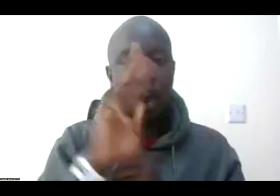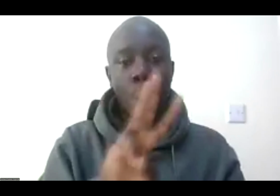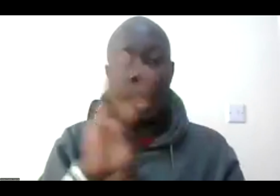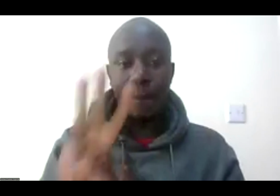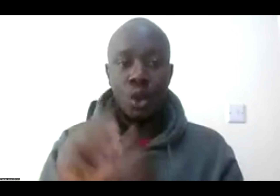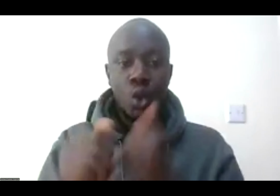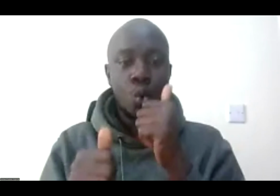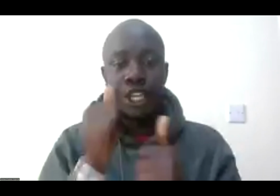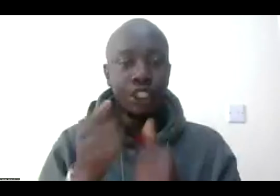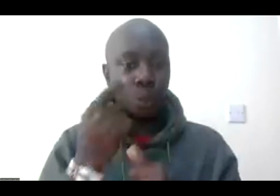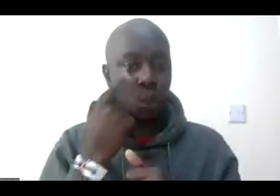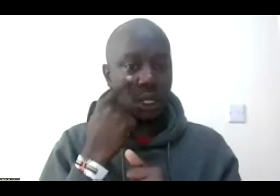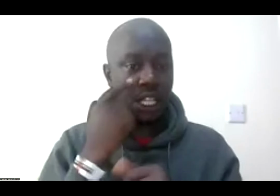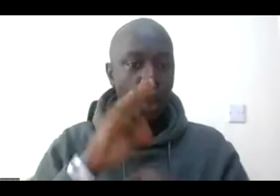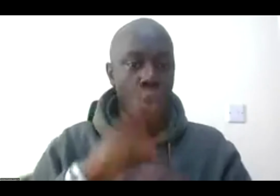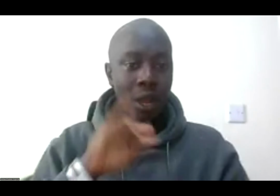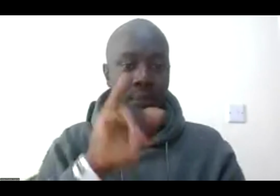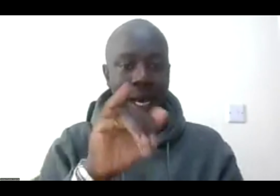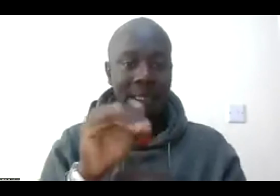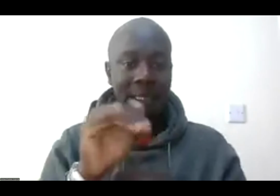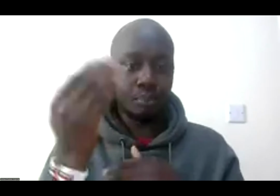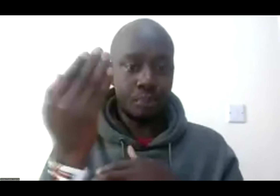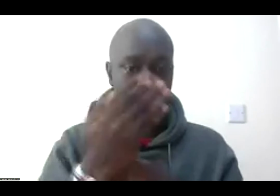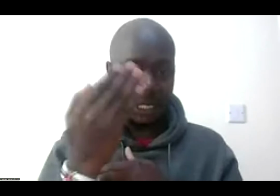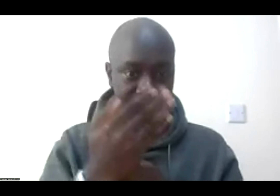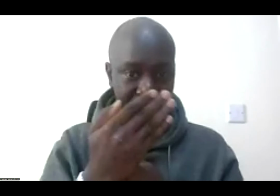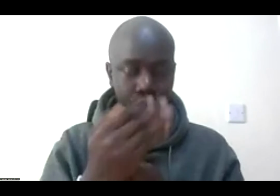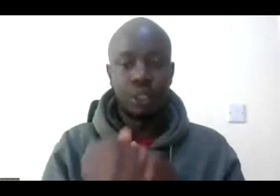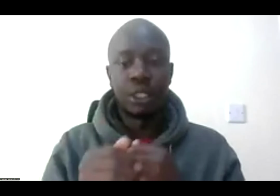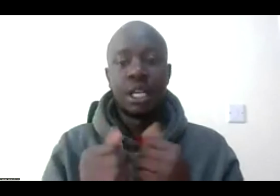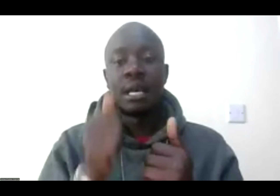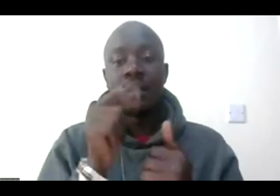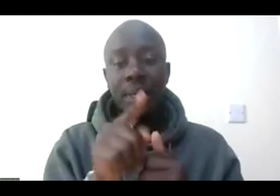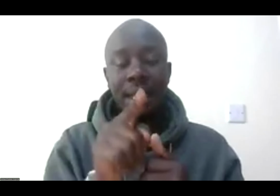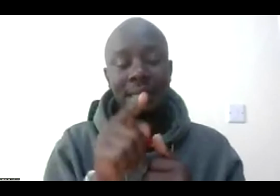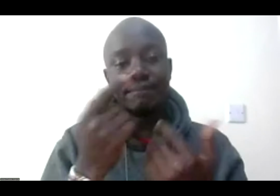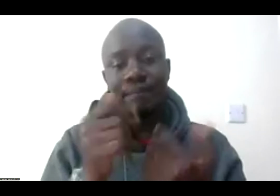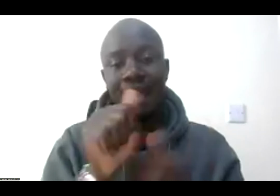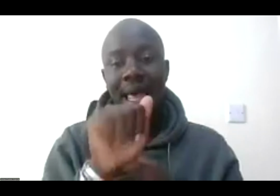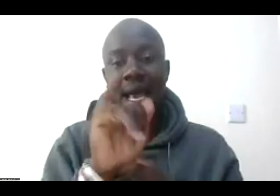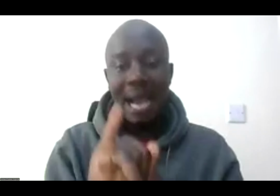is a Tap Web, which, as you can see on your screens,